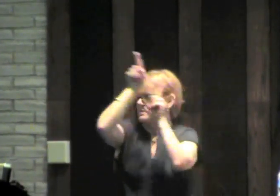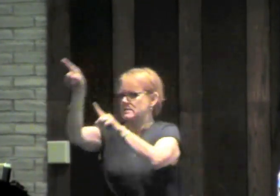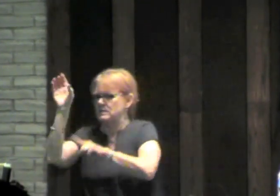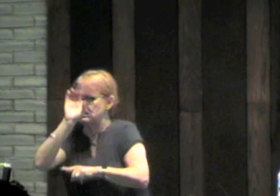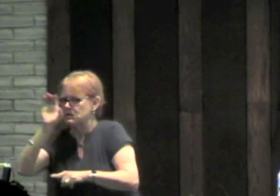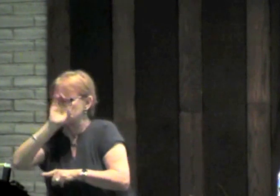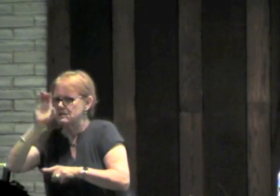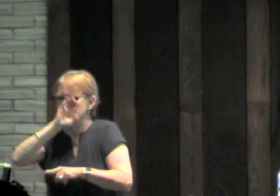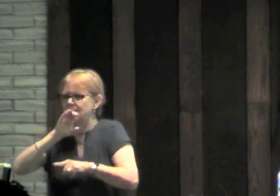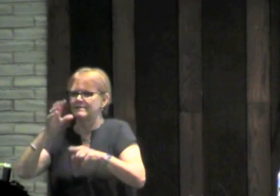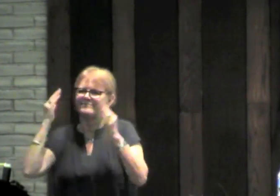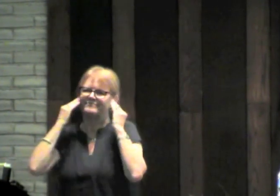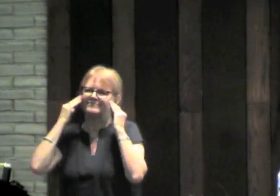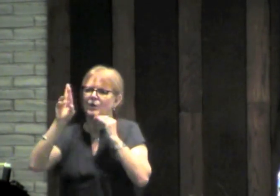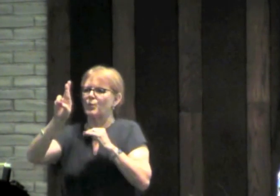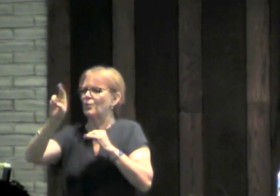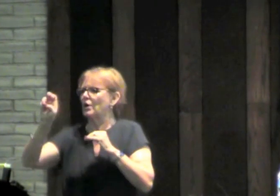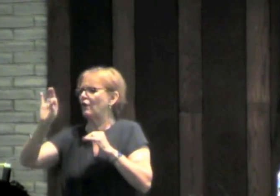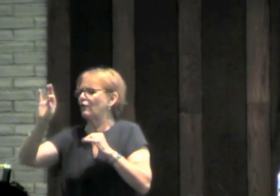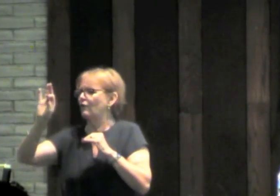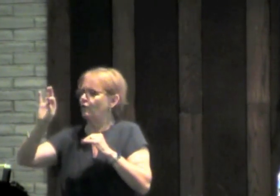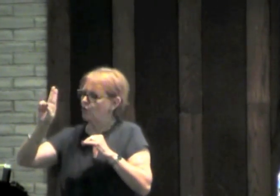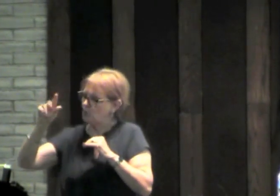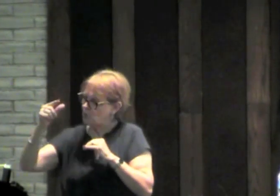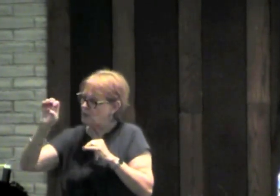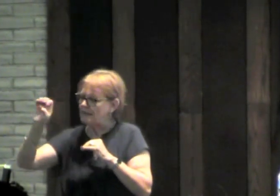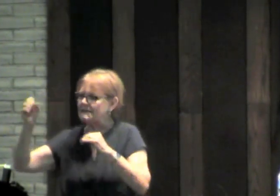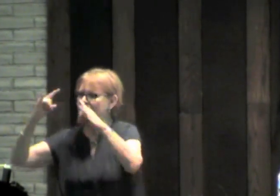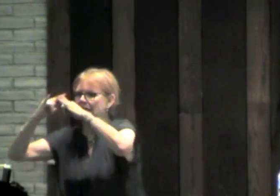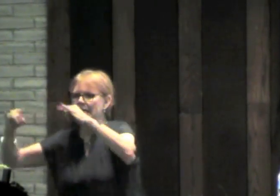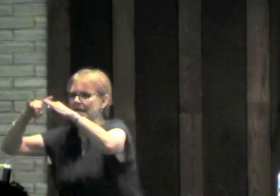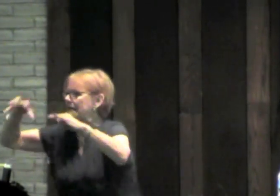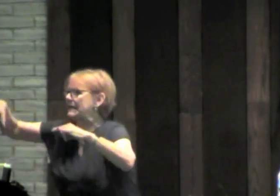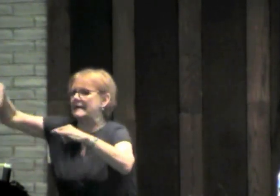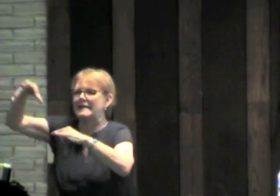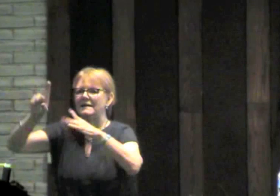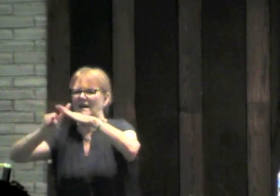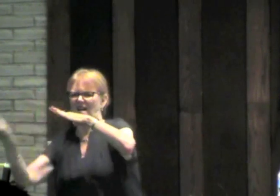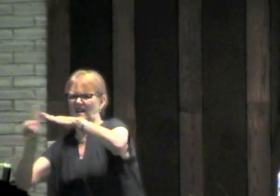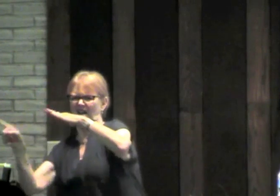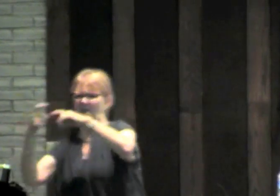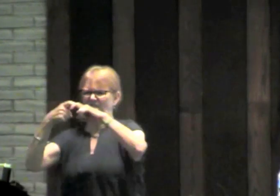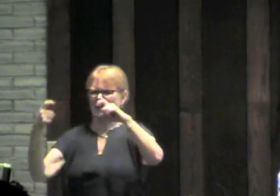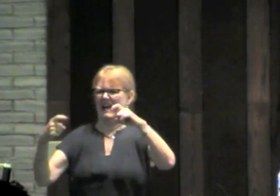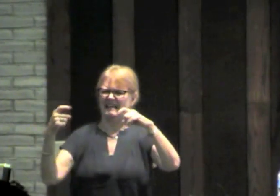One brother named Andrew went to look for refinancing, or went out to the refugee